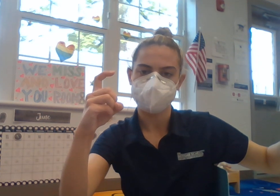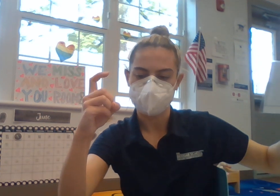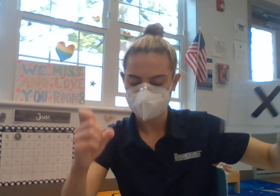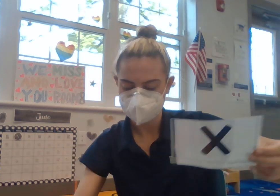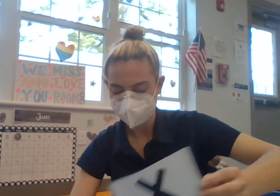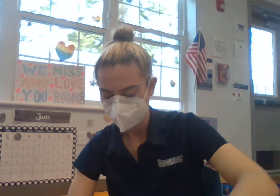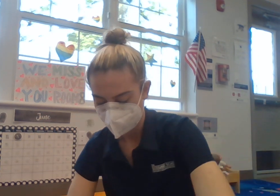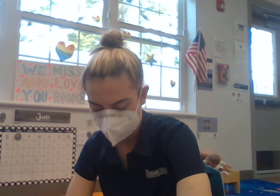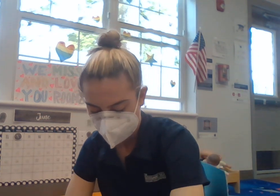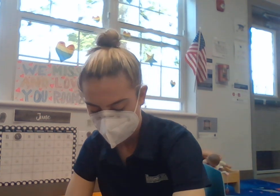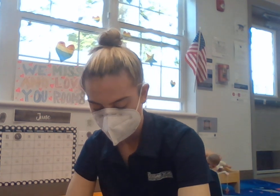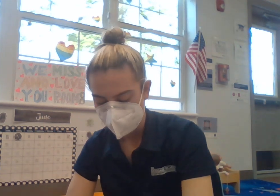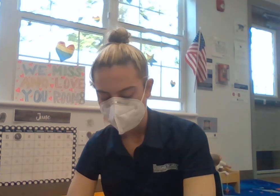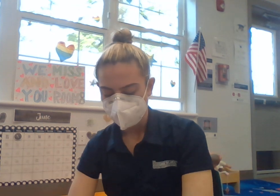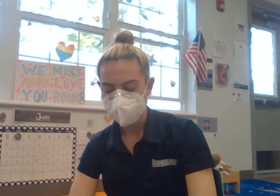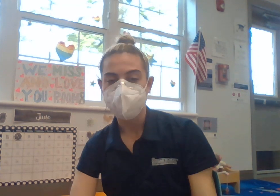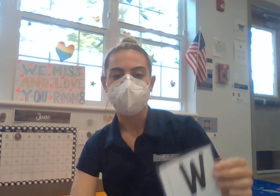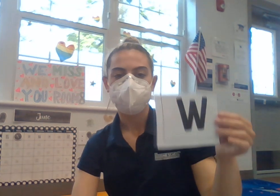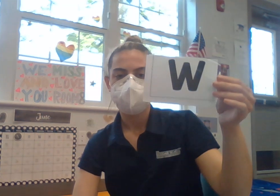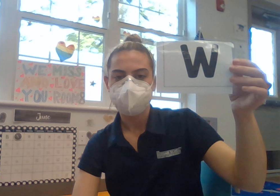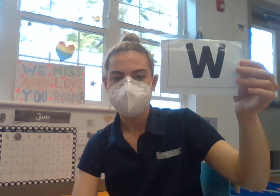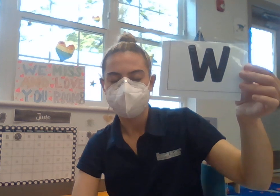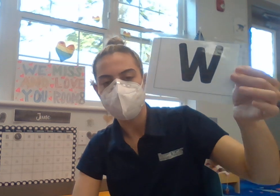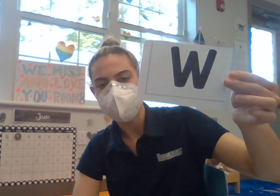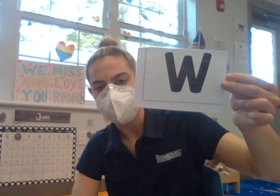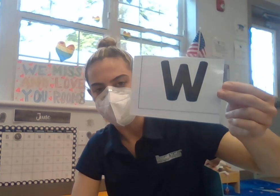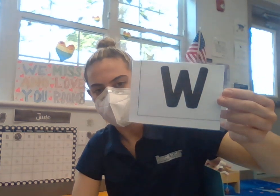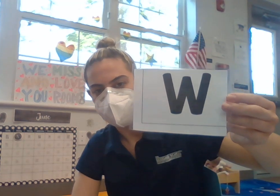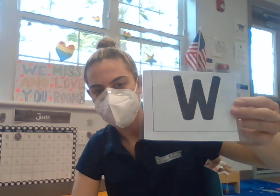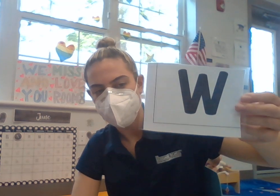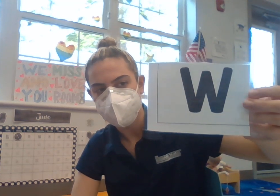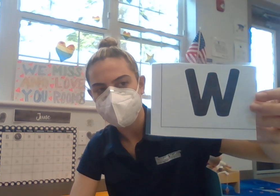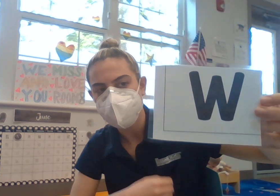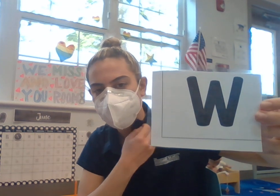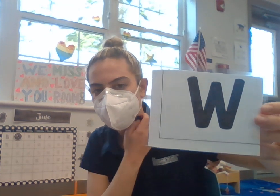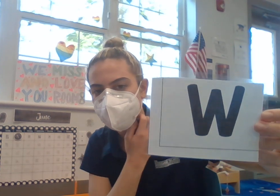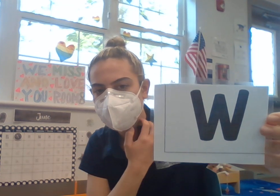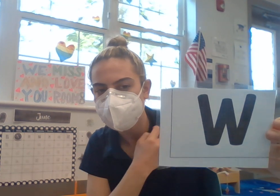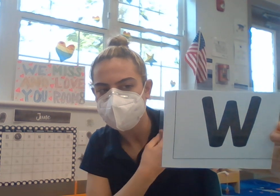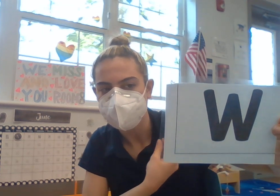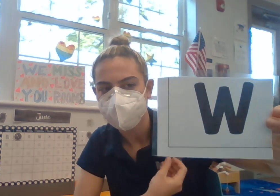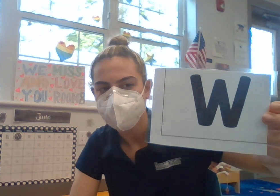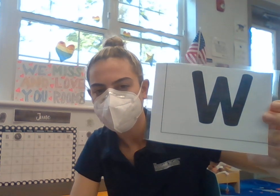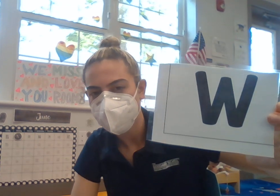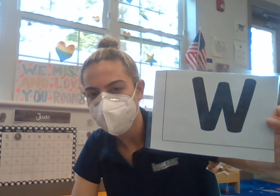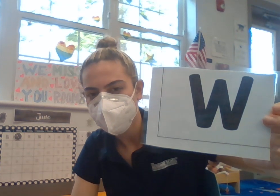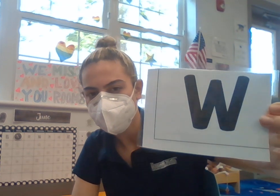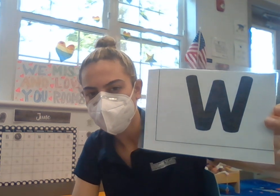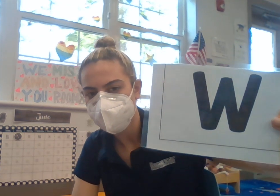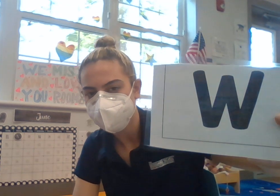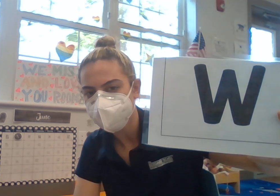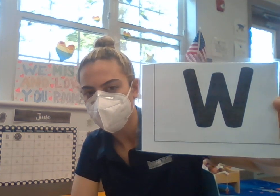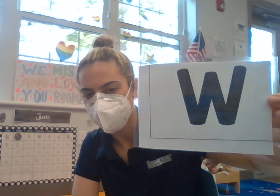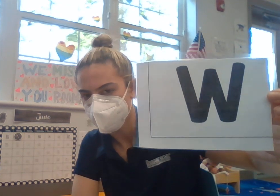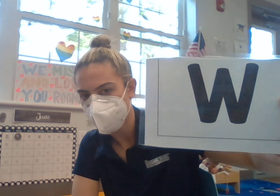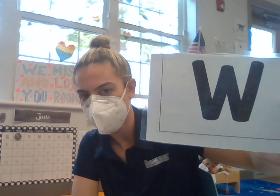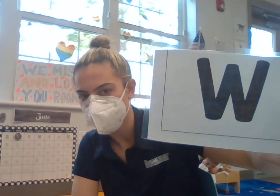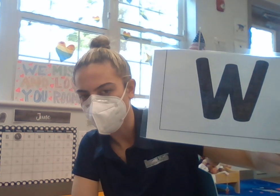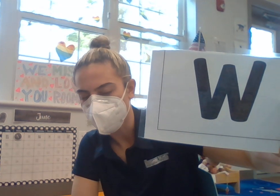that. How about W? Remember, W is a very, very simple one. Try it.